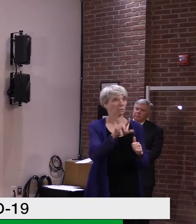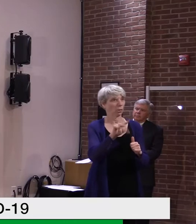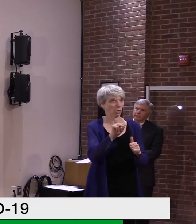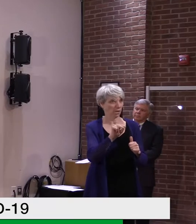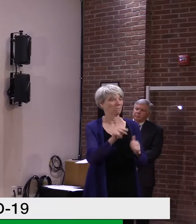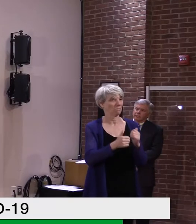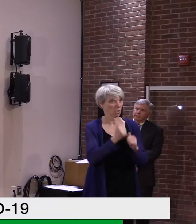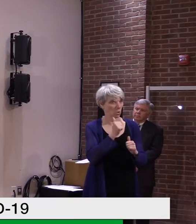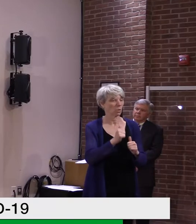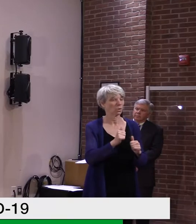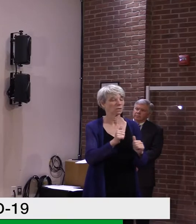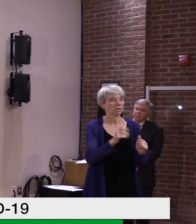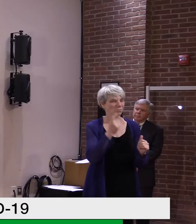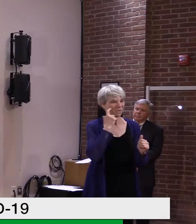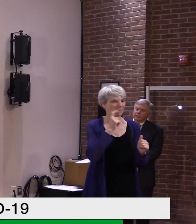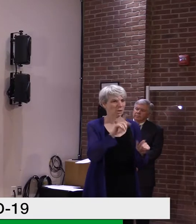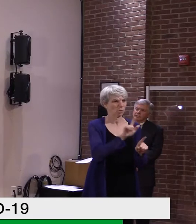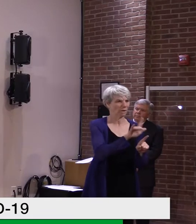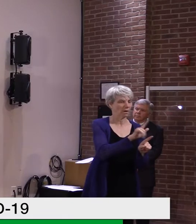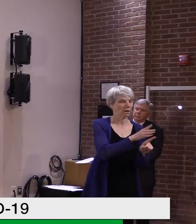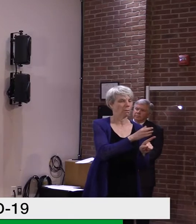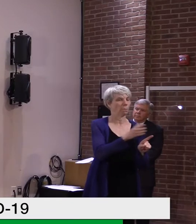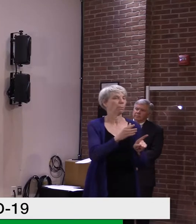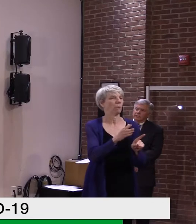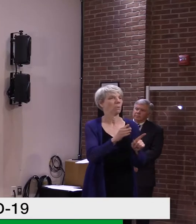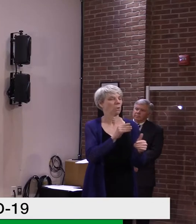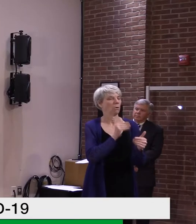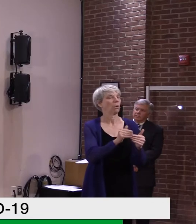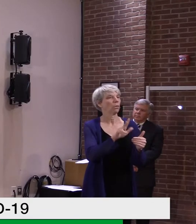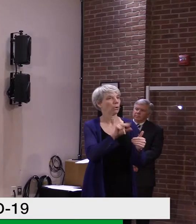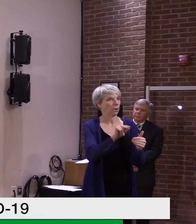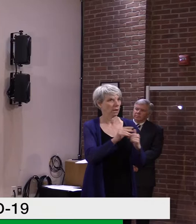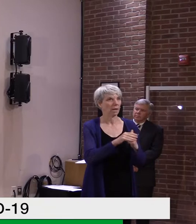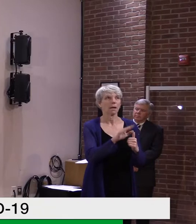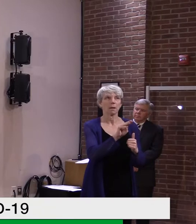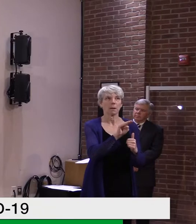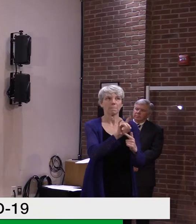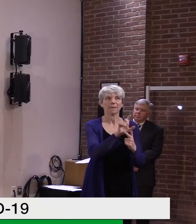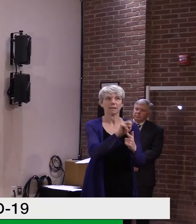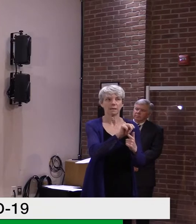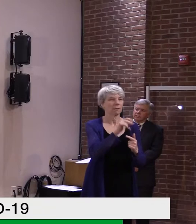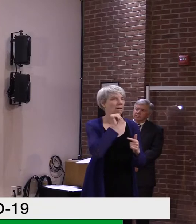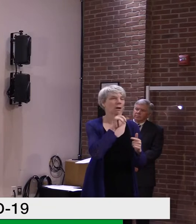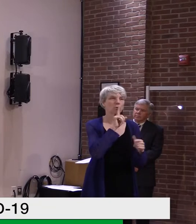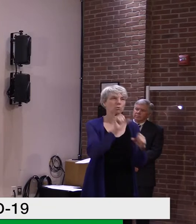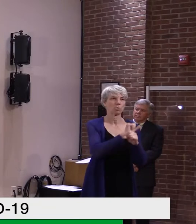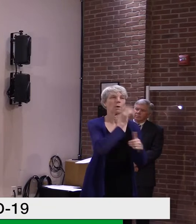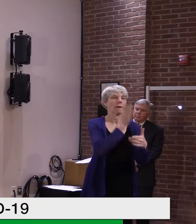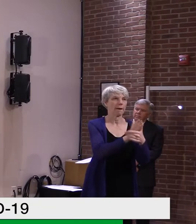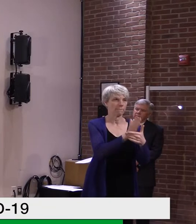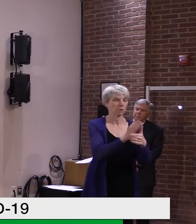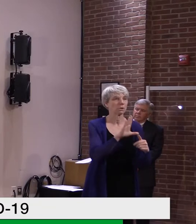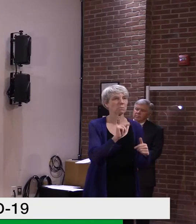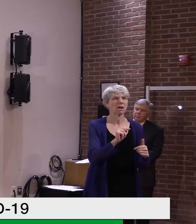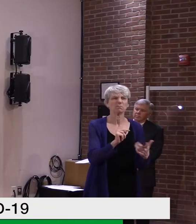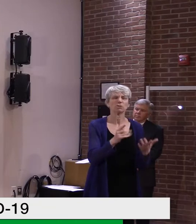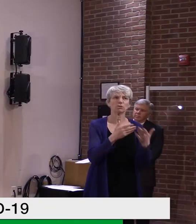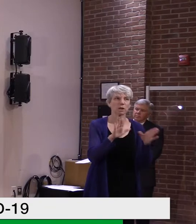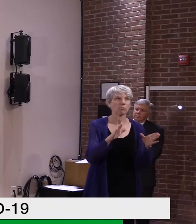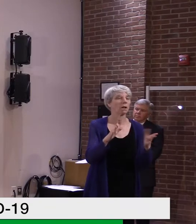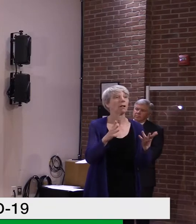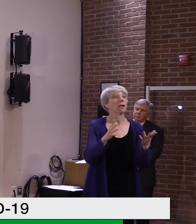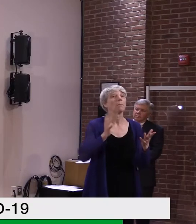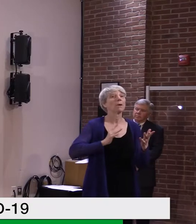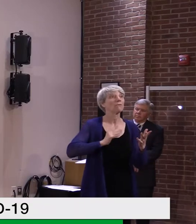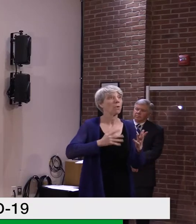a little bit to about 30 years old recently. So that's the median age, not the average age, but you can get a sense that the cases are much younger